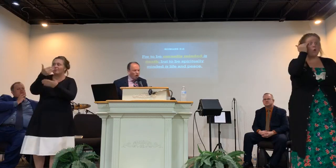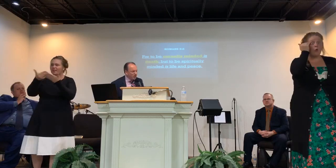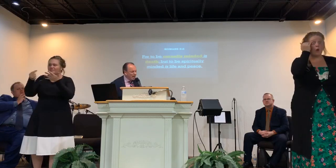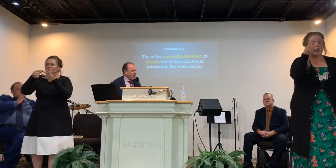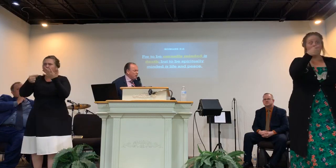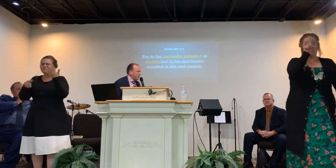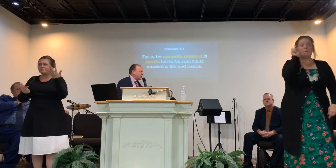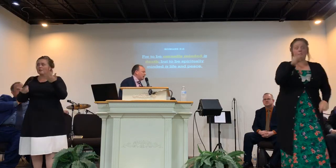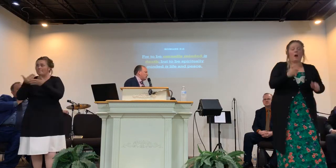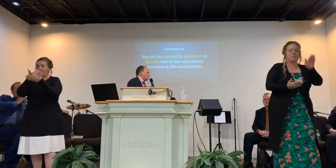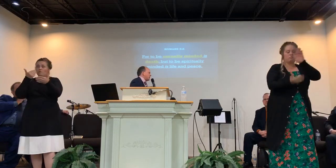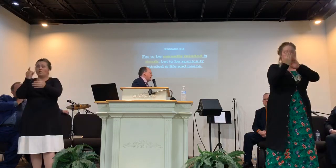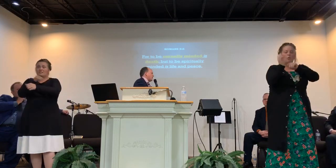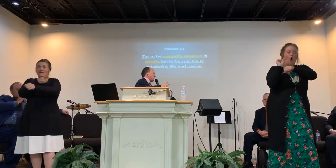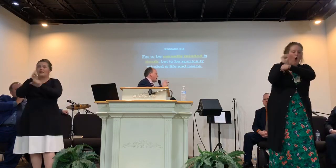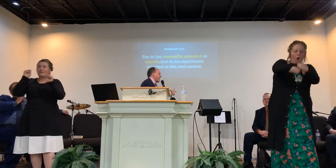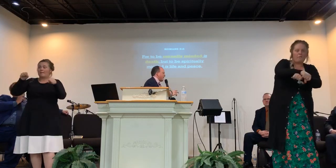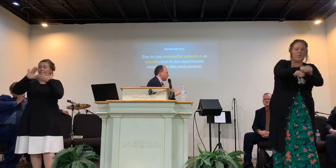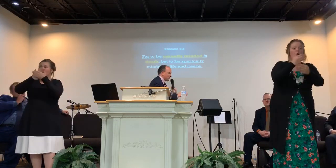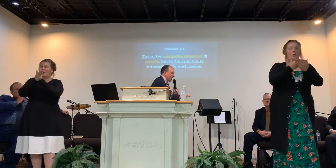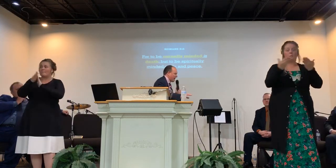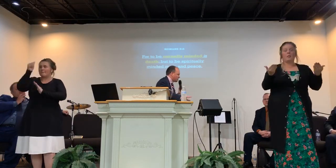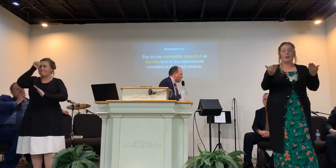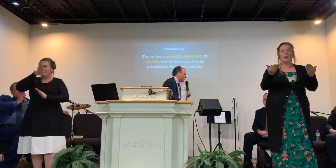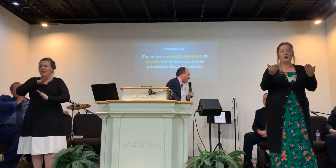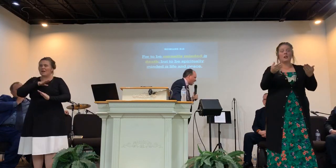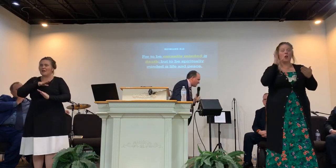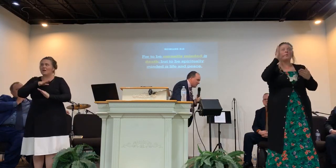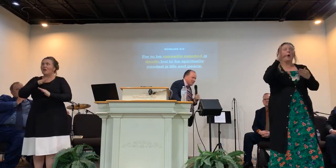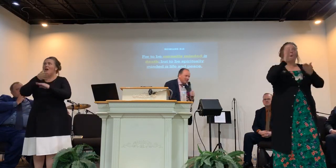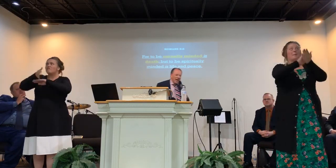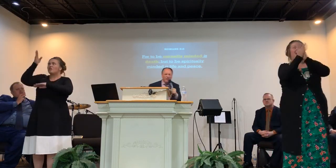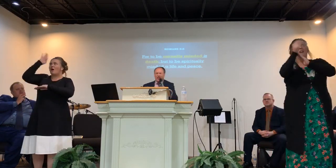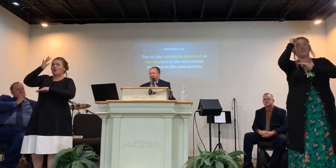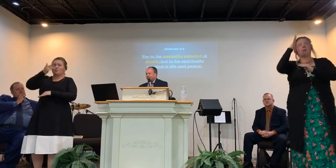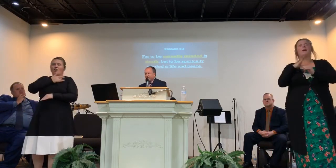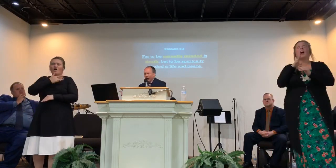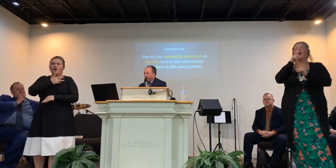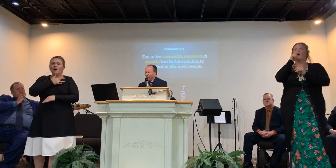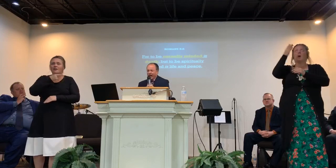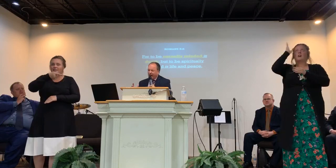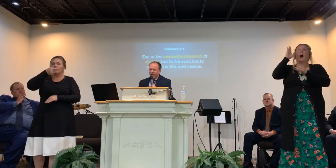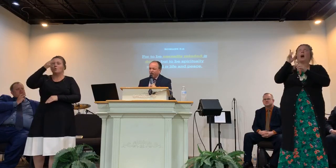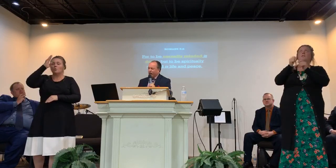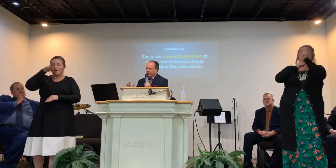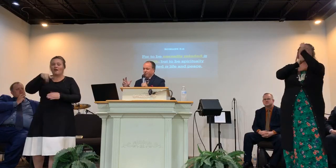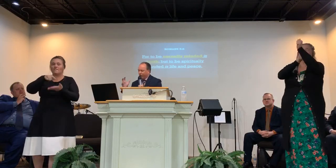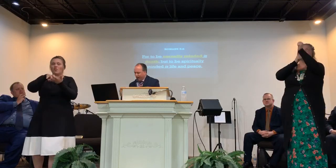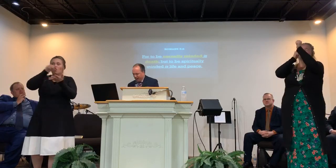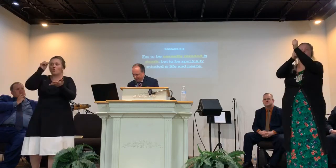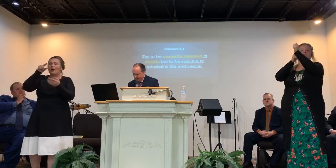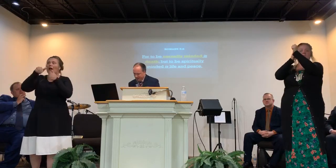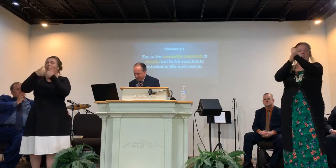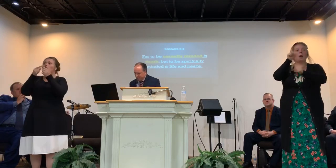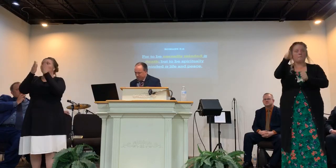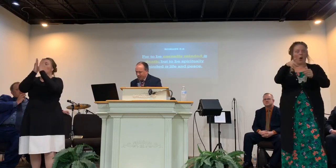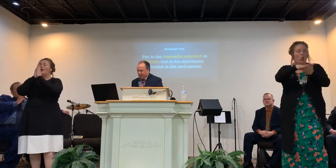And before David could become the man after God's own heart, David had to learn how to